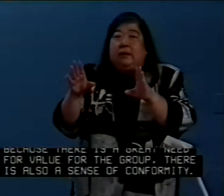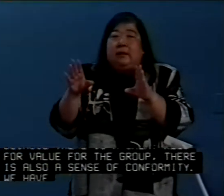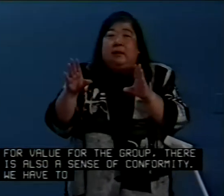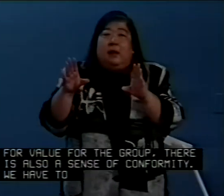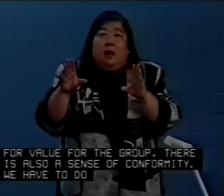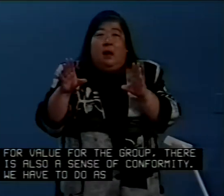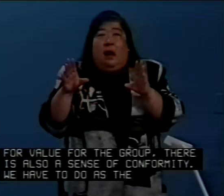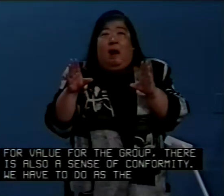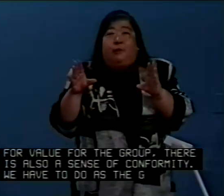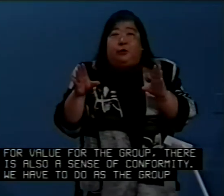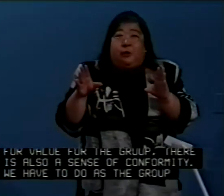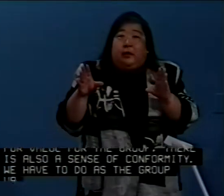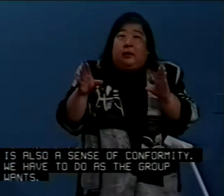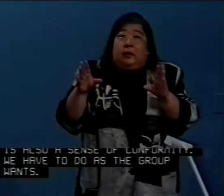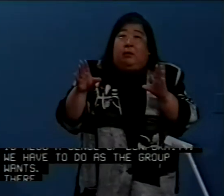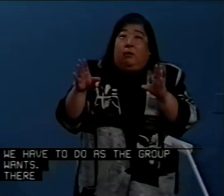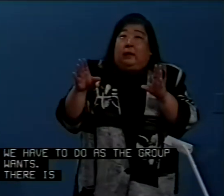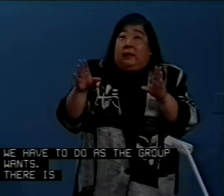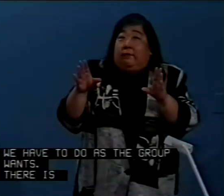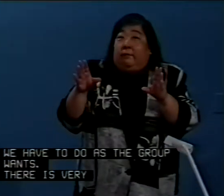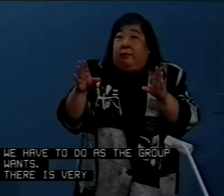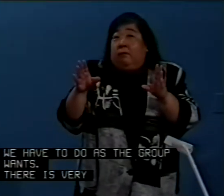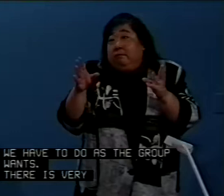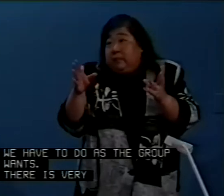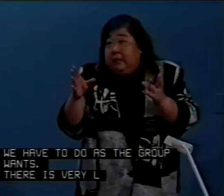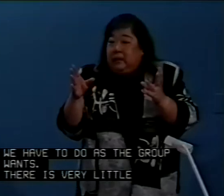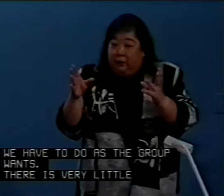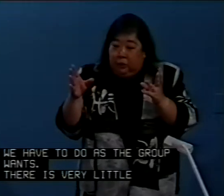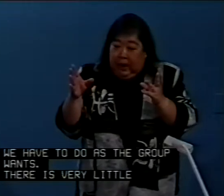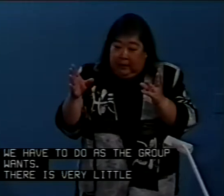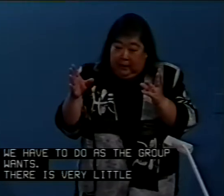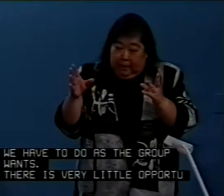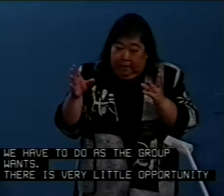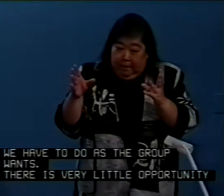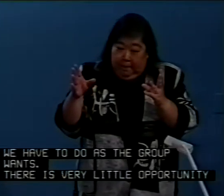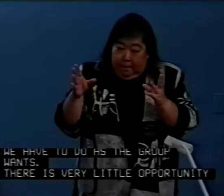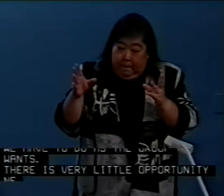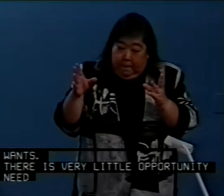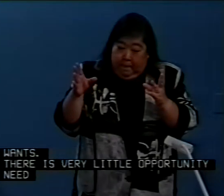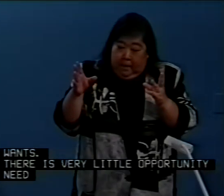little opportunity, need for individuality.